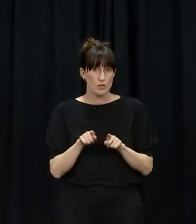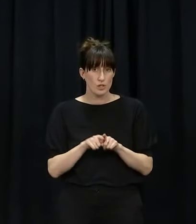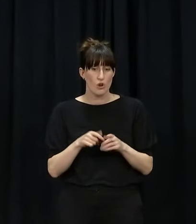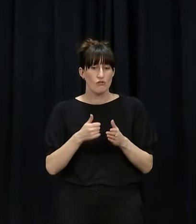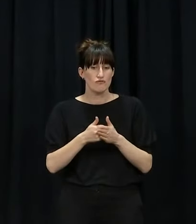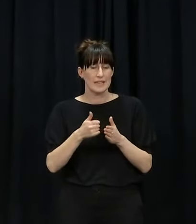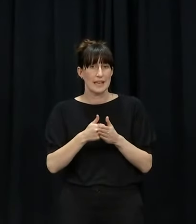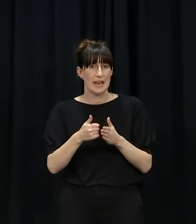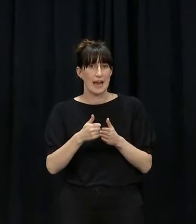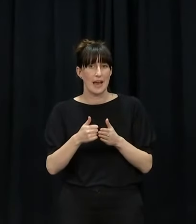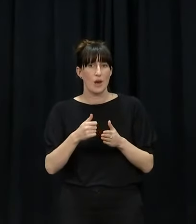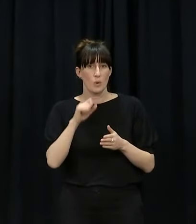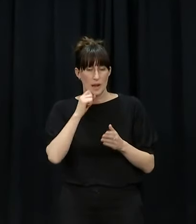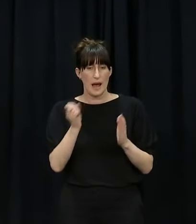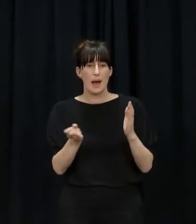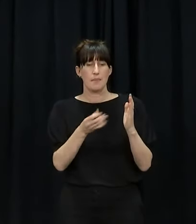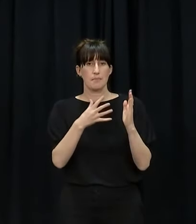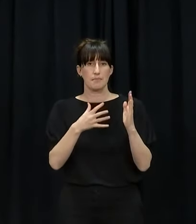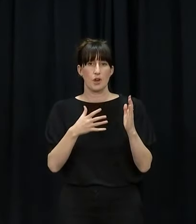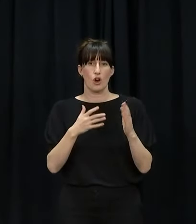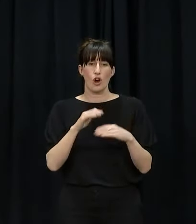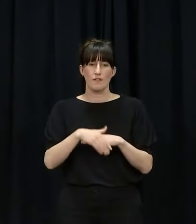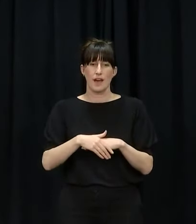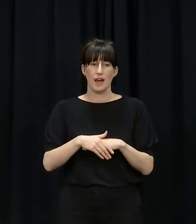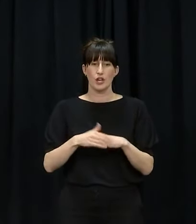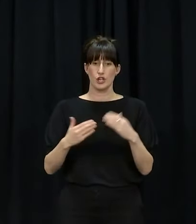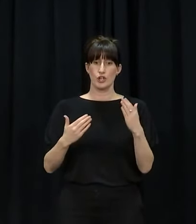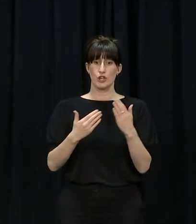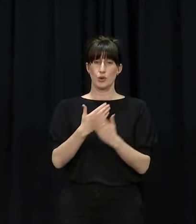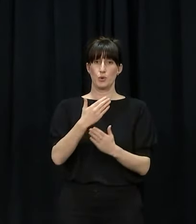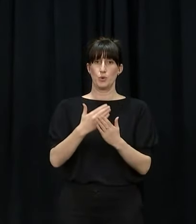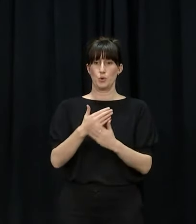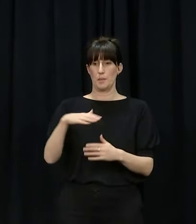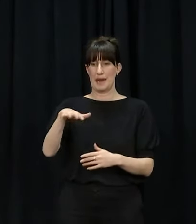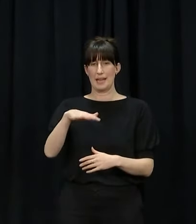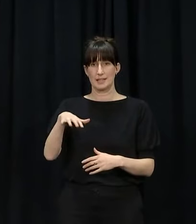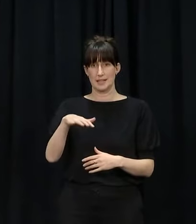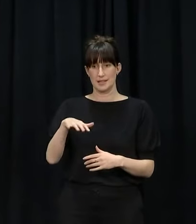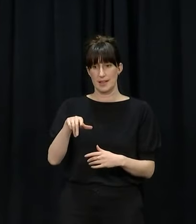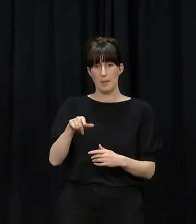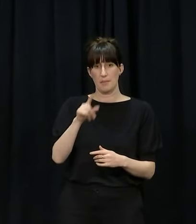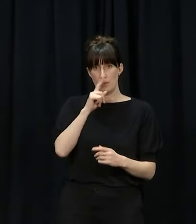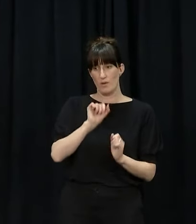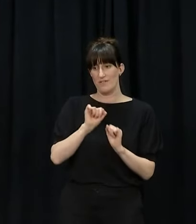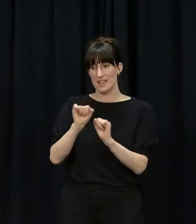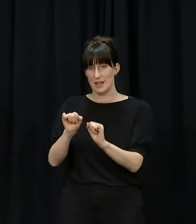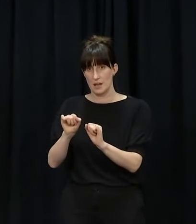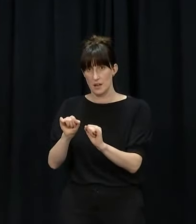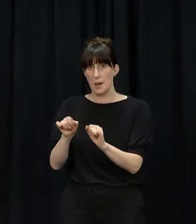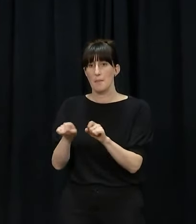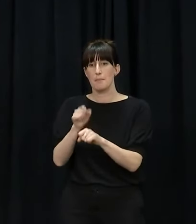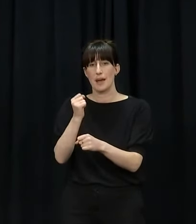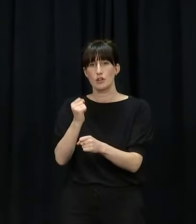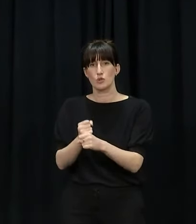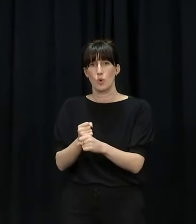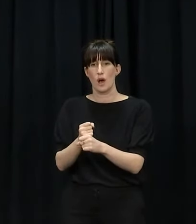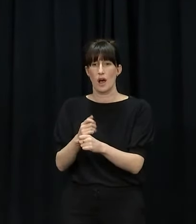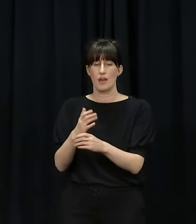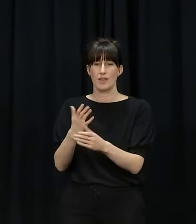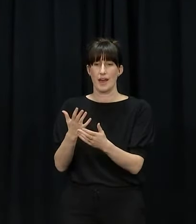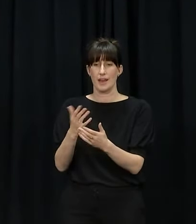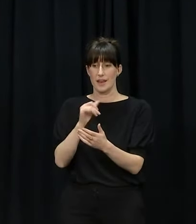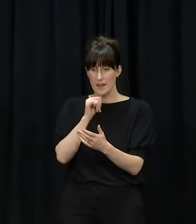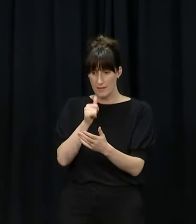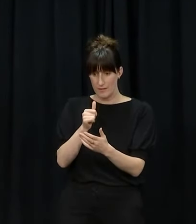emergent sites of interest, locations of interest, through our various social media channels. to make sure that it's easy for people to see just which are the